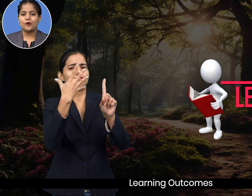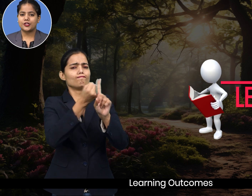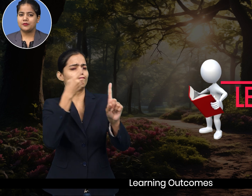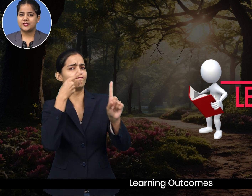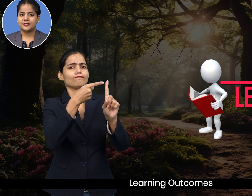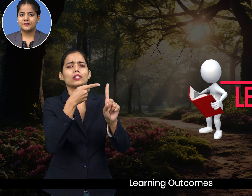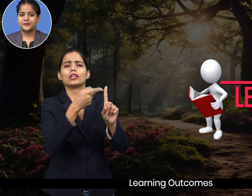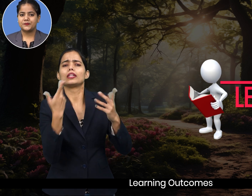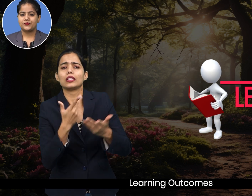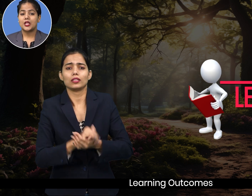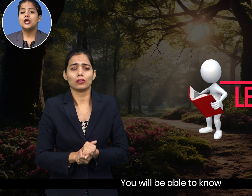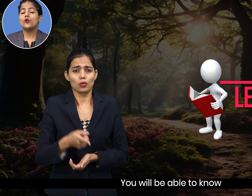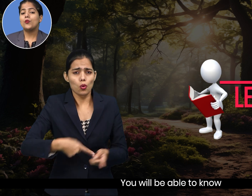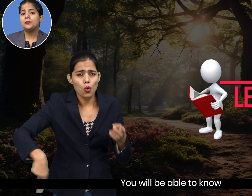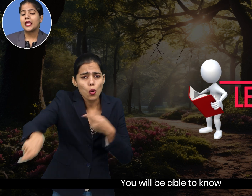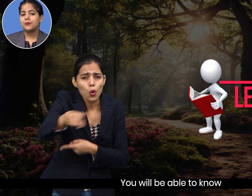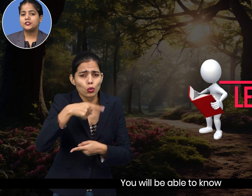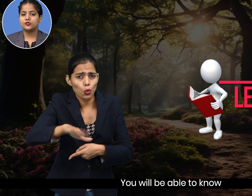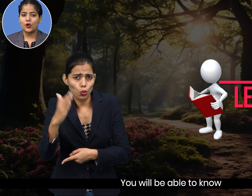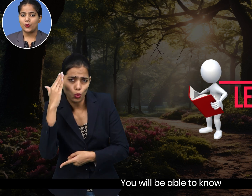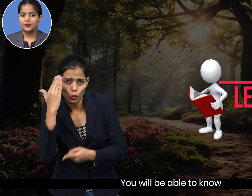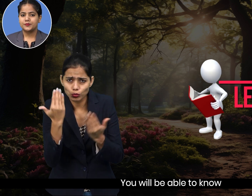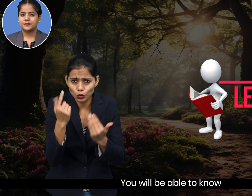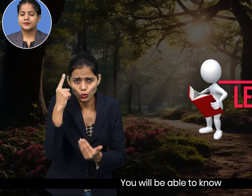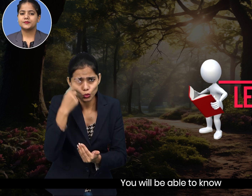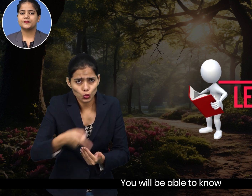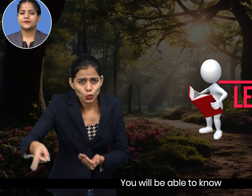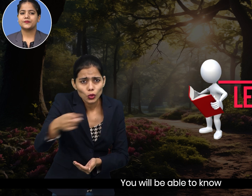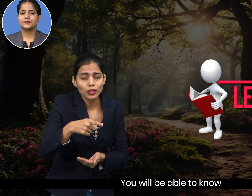Learning outcomes. You will be able to know